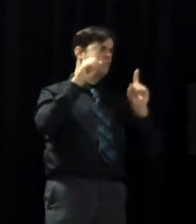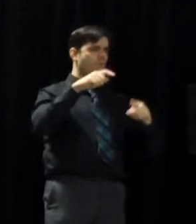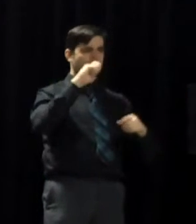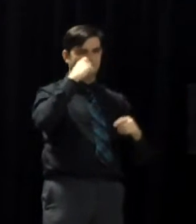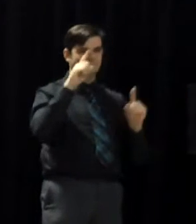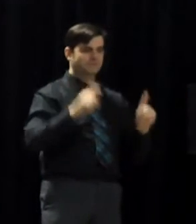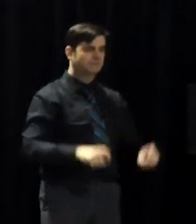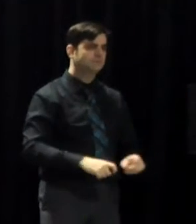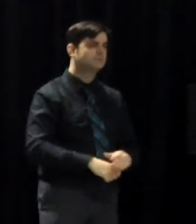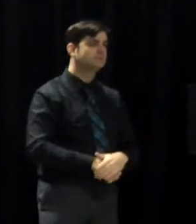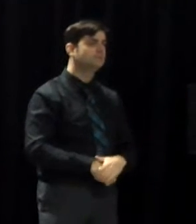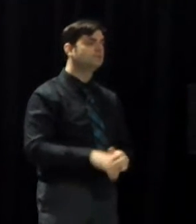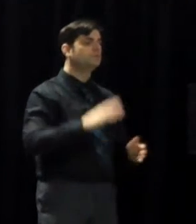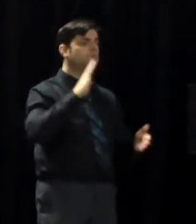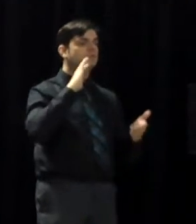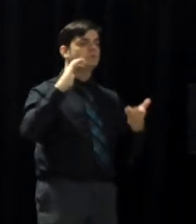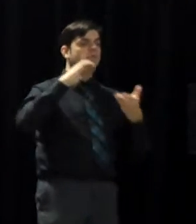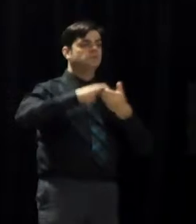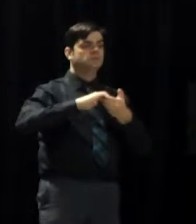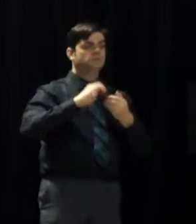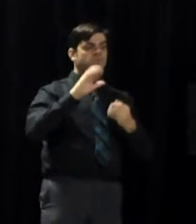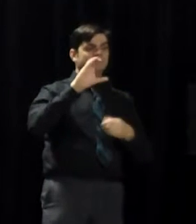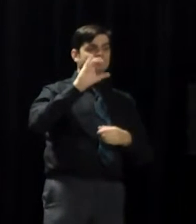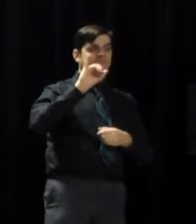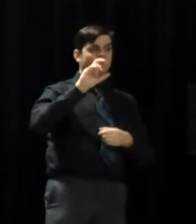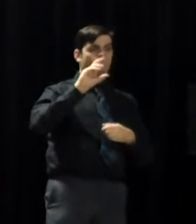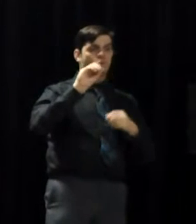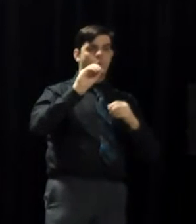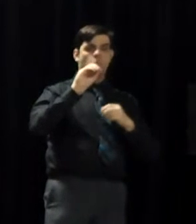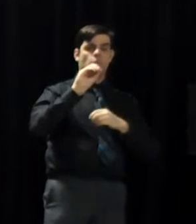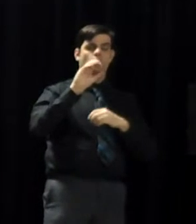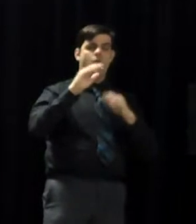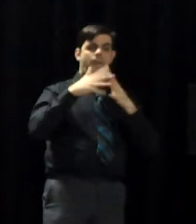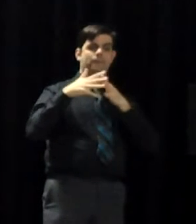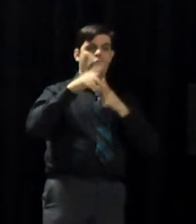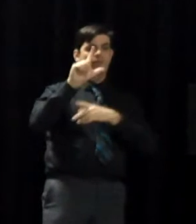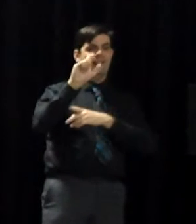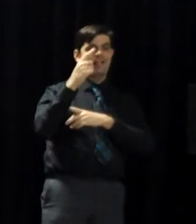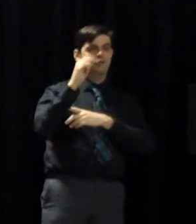testing for our vets. So that is good as well.